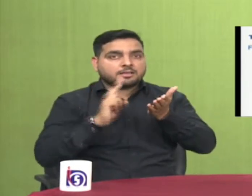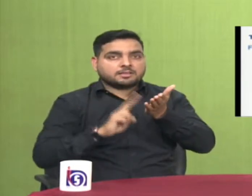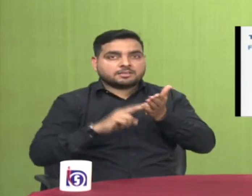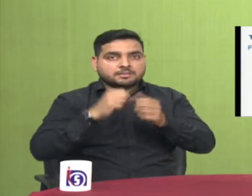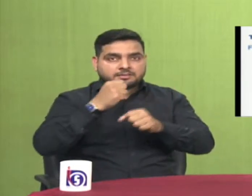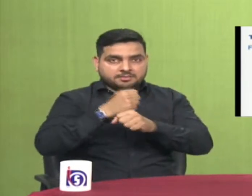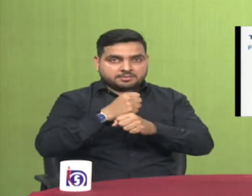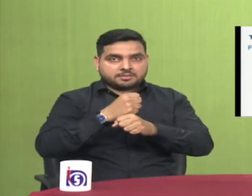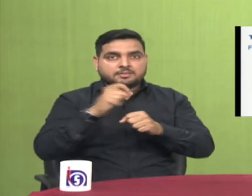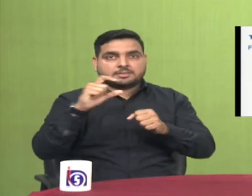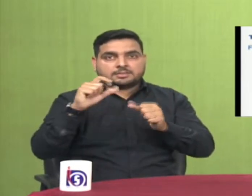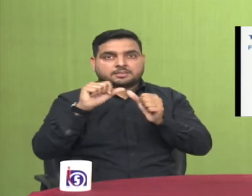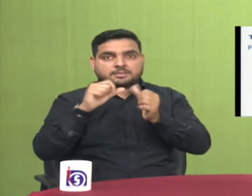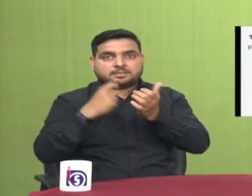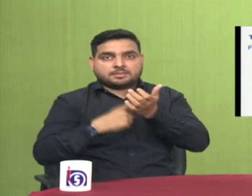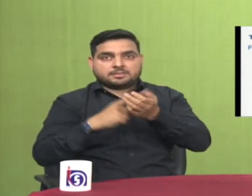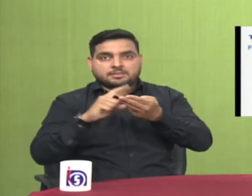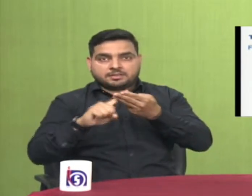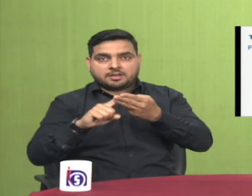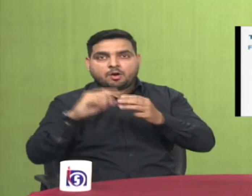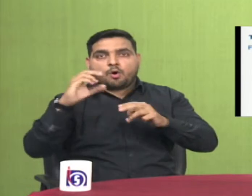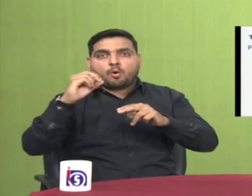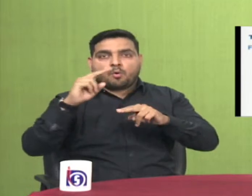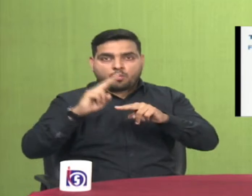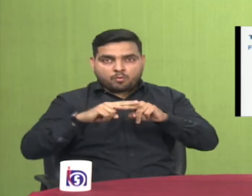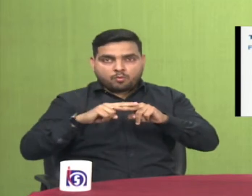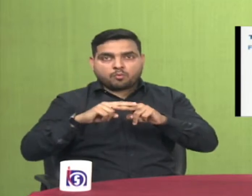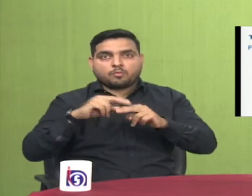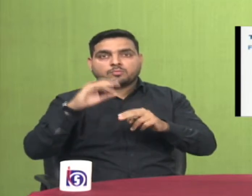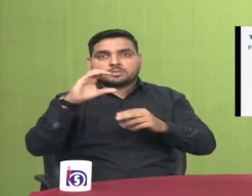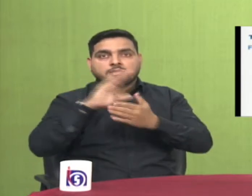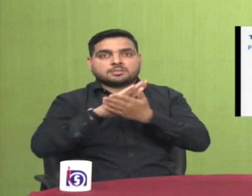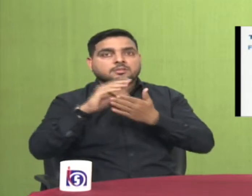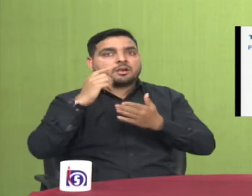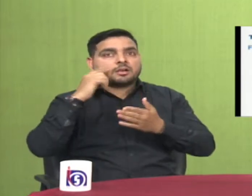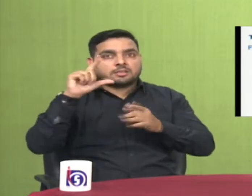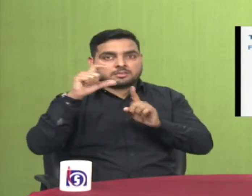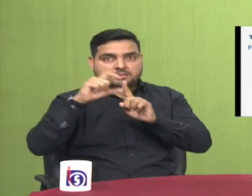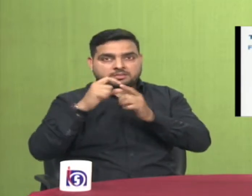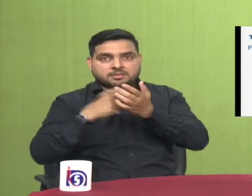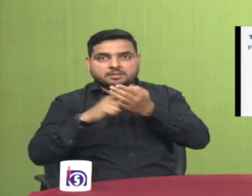Dear learners, then comes taking care of the children.